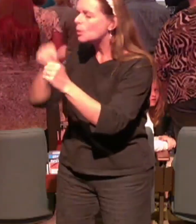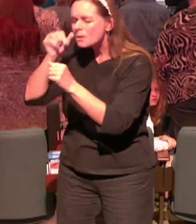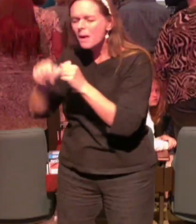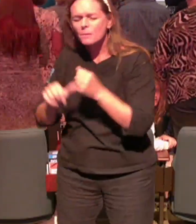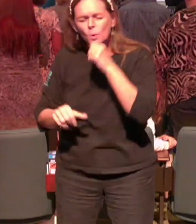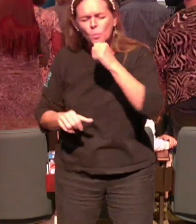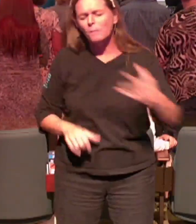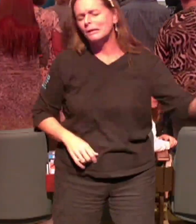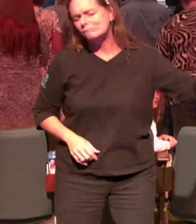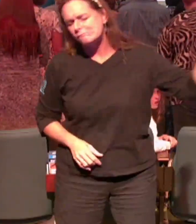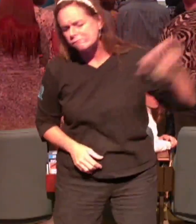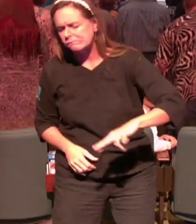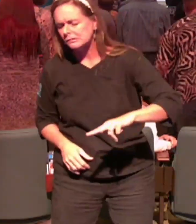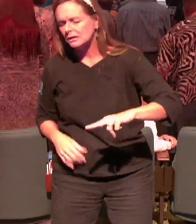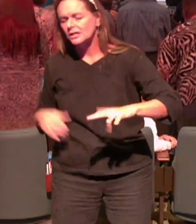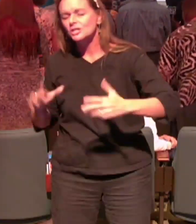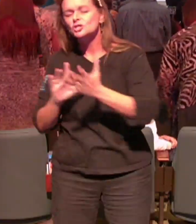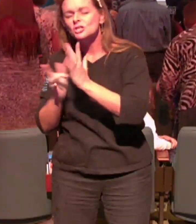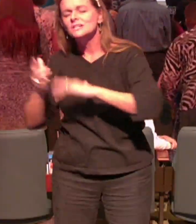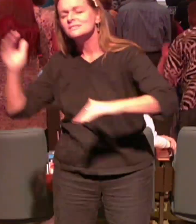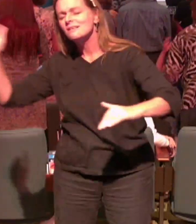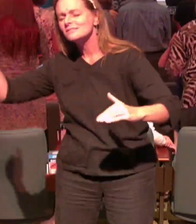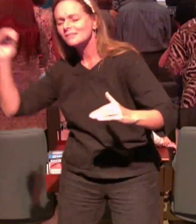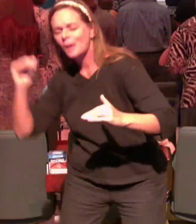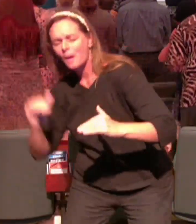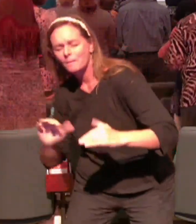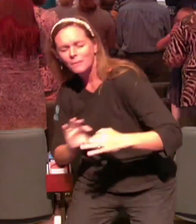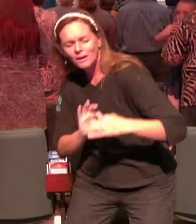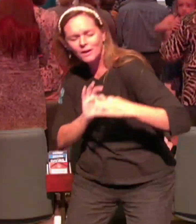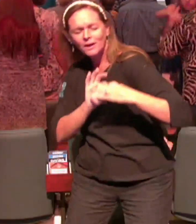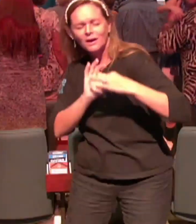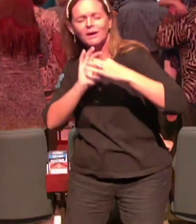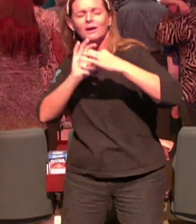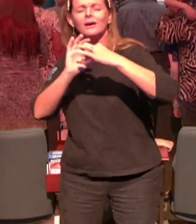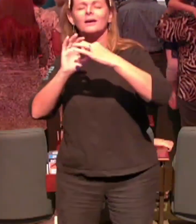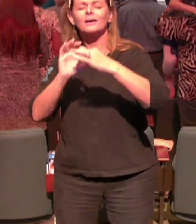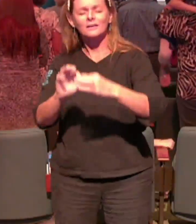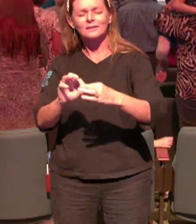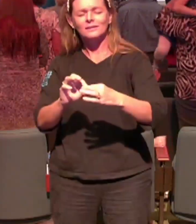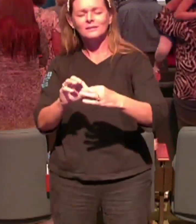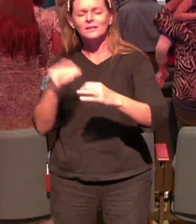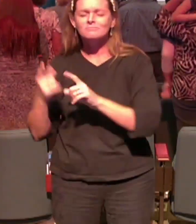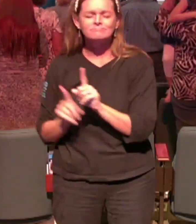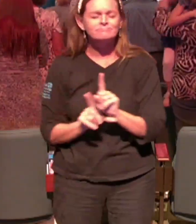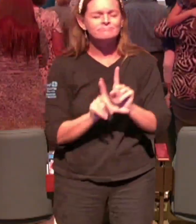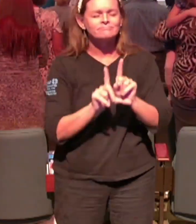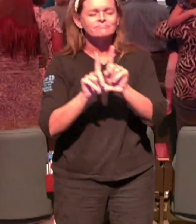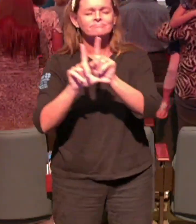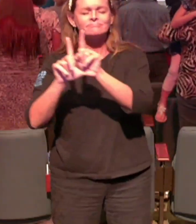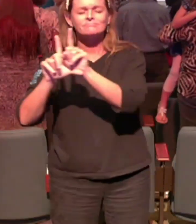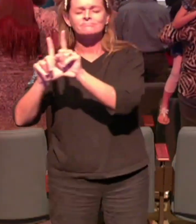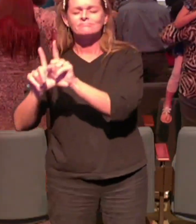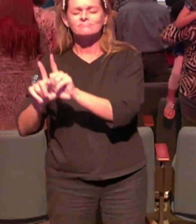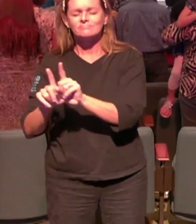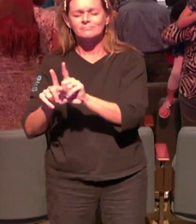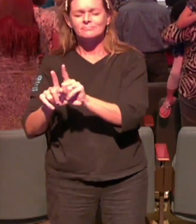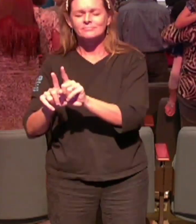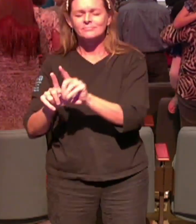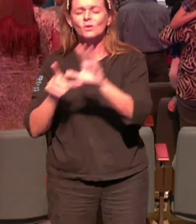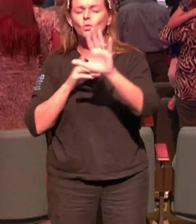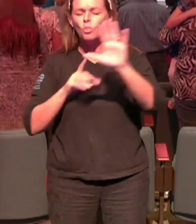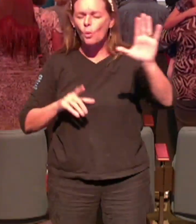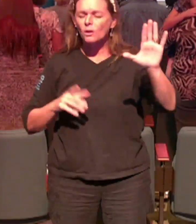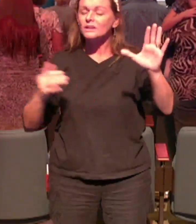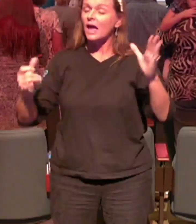pick you up and help you live today. And so I want to pray this last prayer, and I want to pray it over you today. And if you would say, Todd, include me in this prayer, a